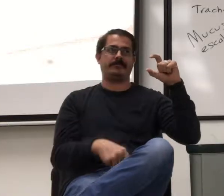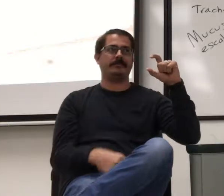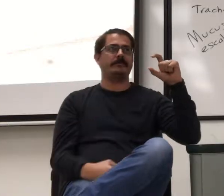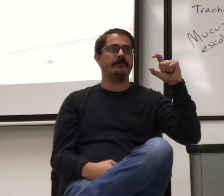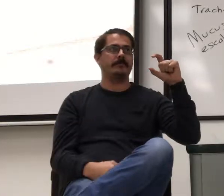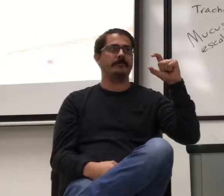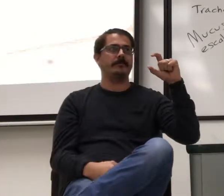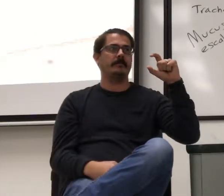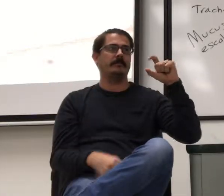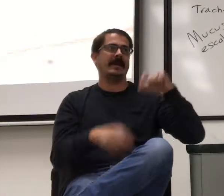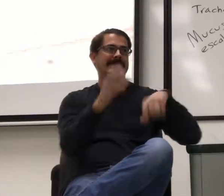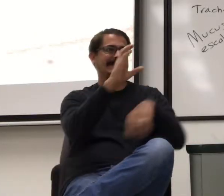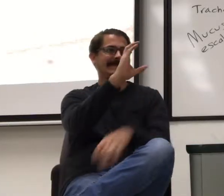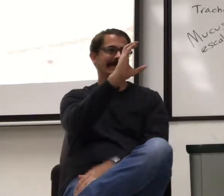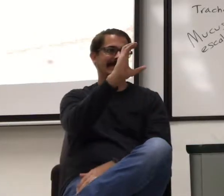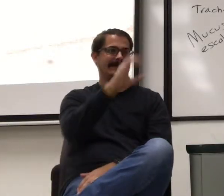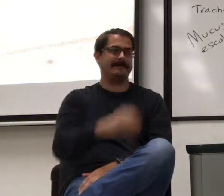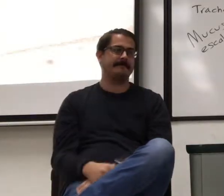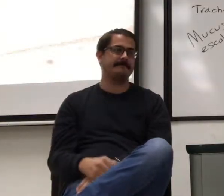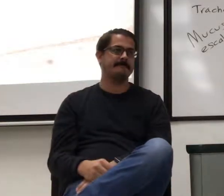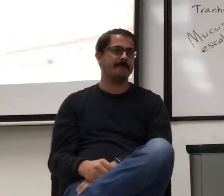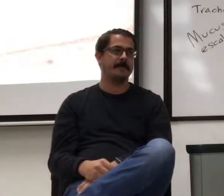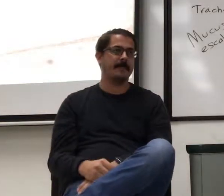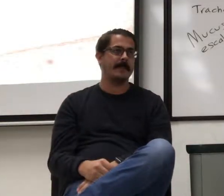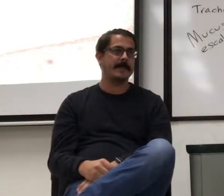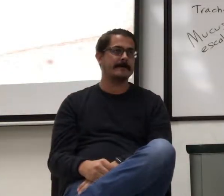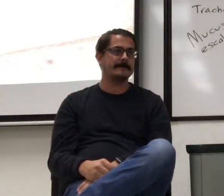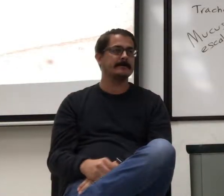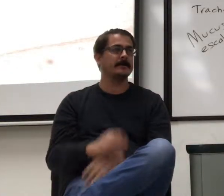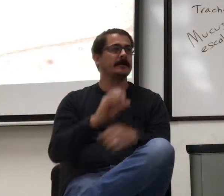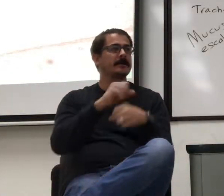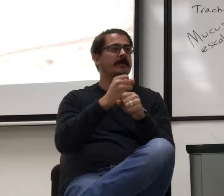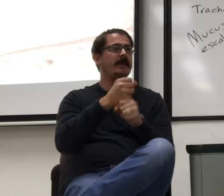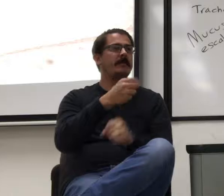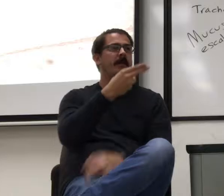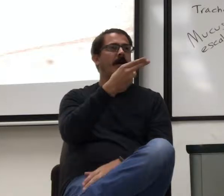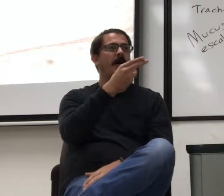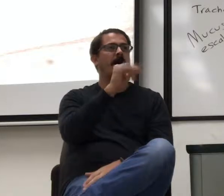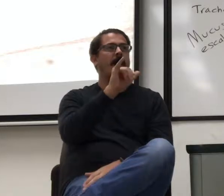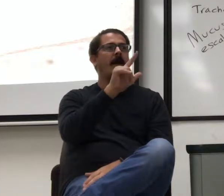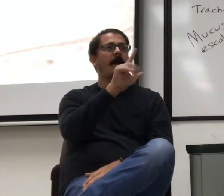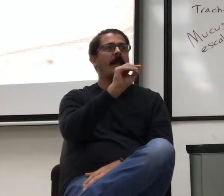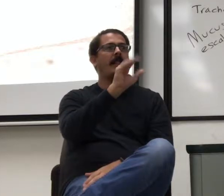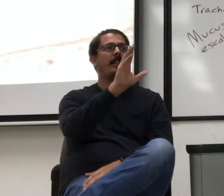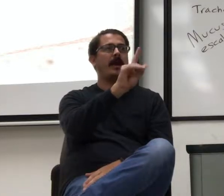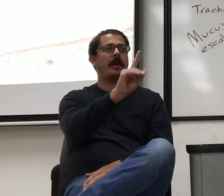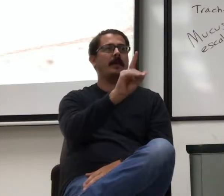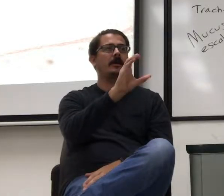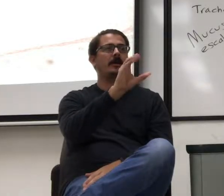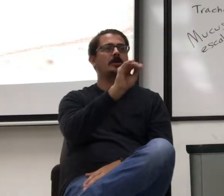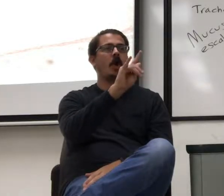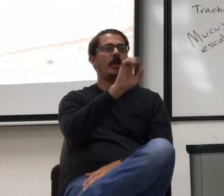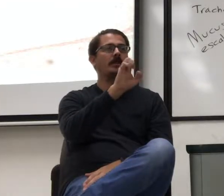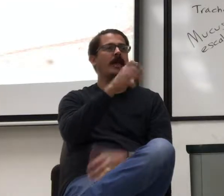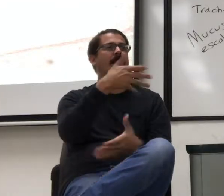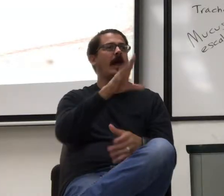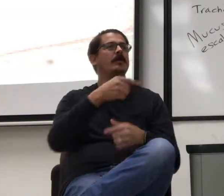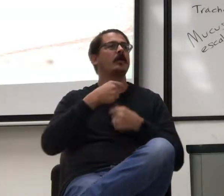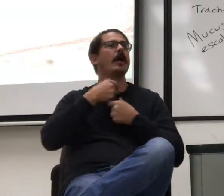less C-shaped, and well, it's made out of a hyaline cartilage. Keeps the airway open.